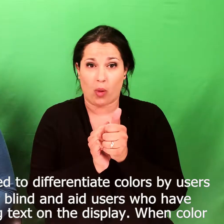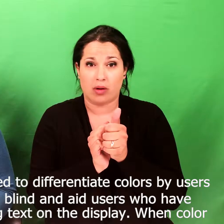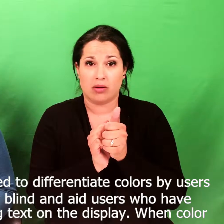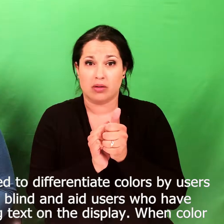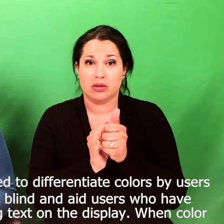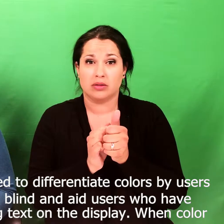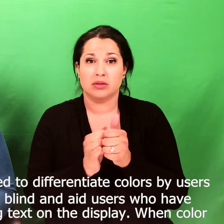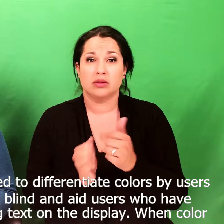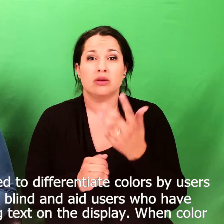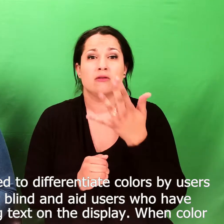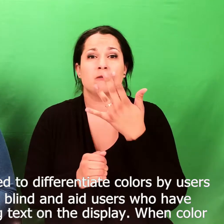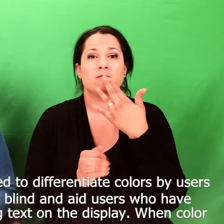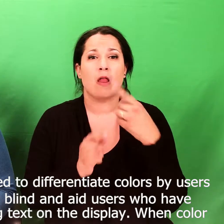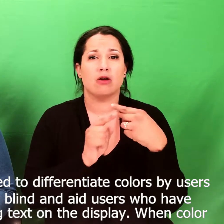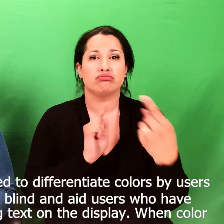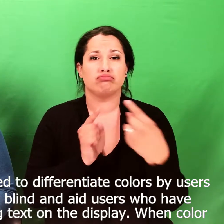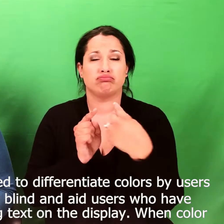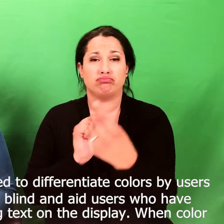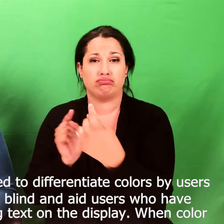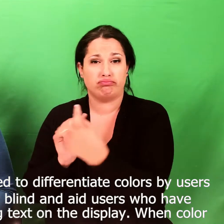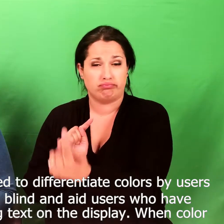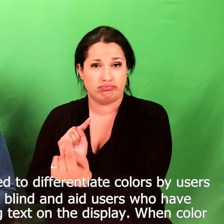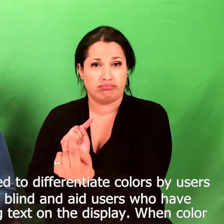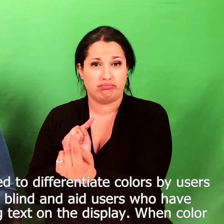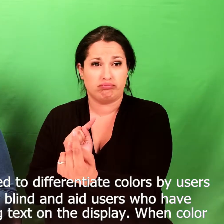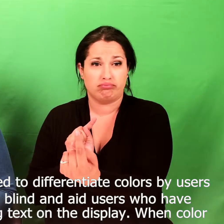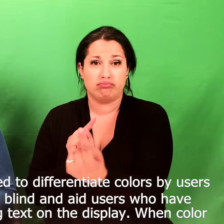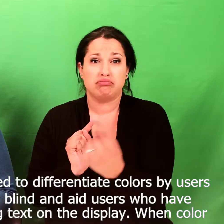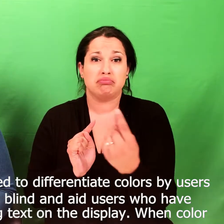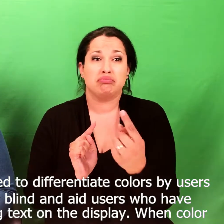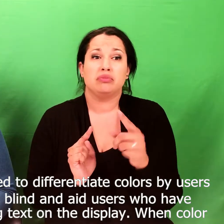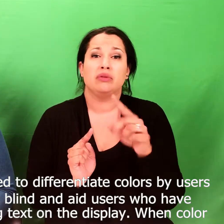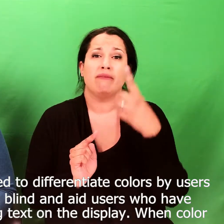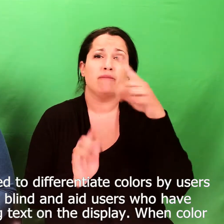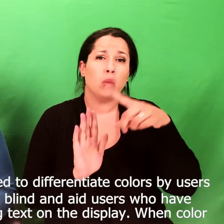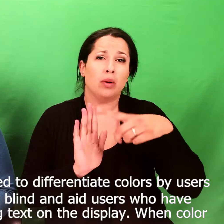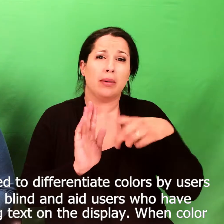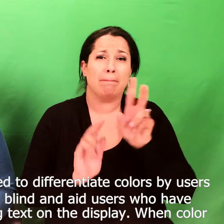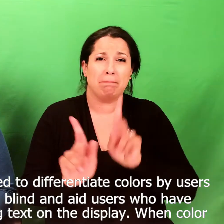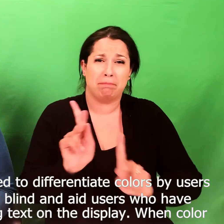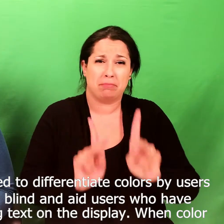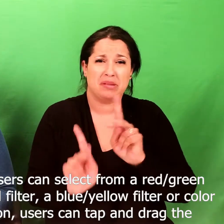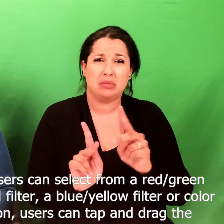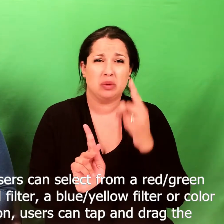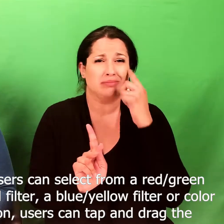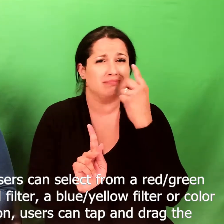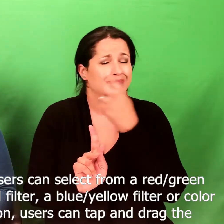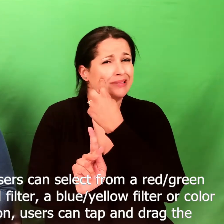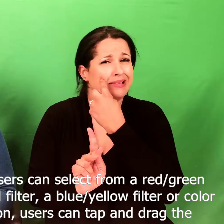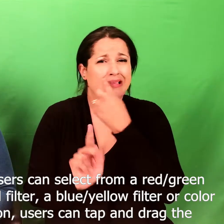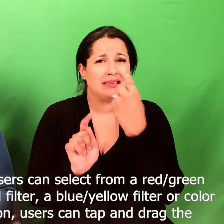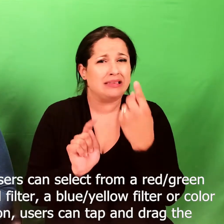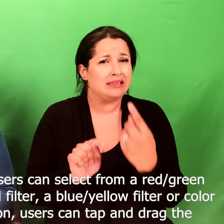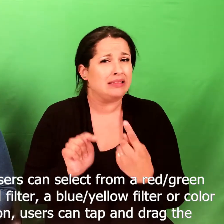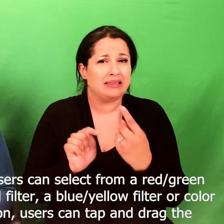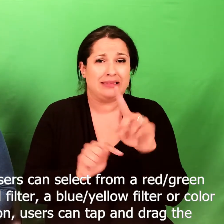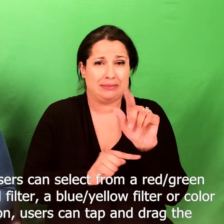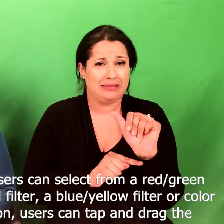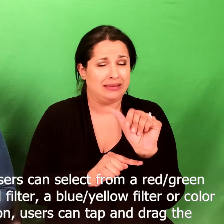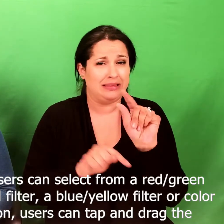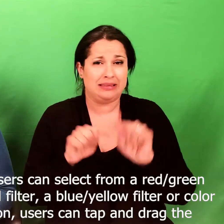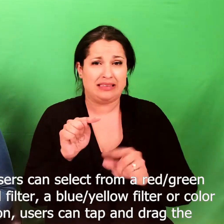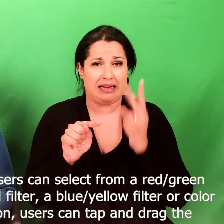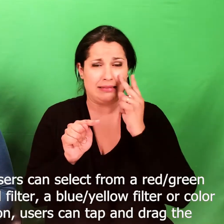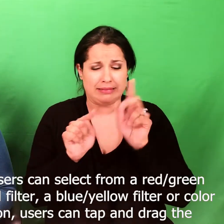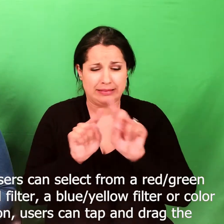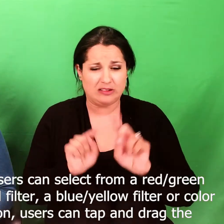aid users who have difficulty reading text on the display. When color filters are on,